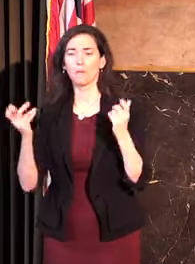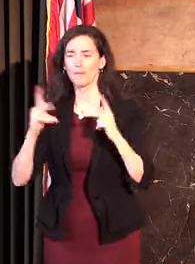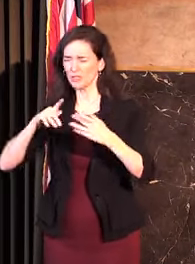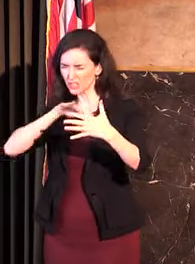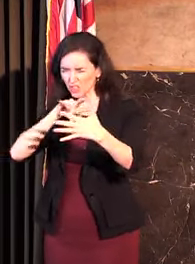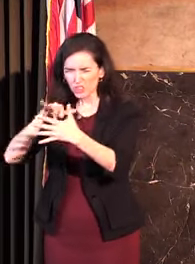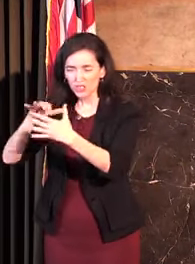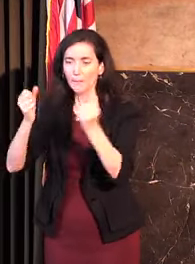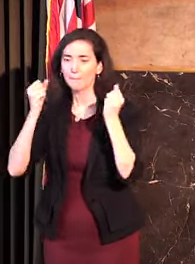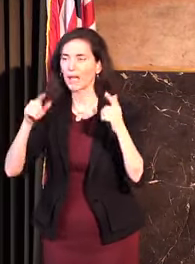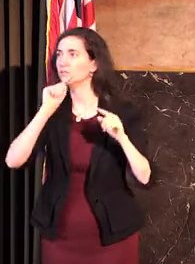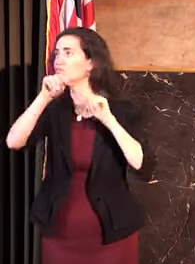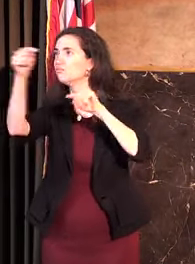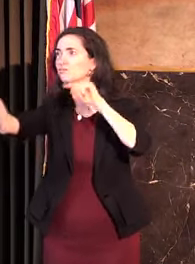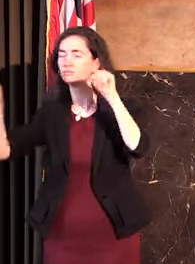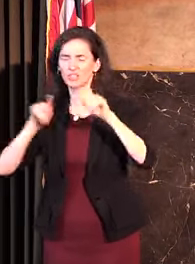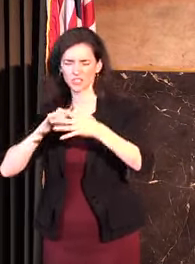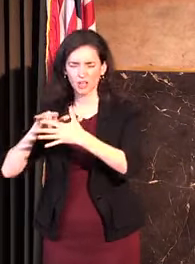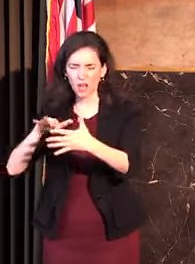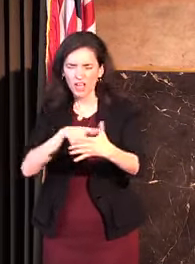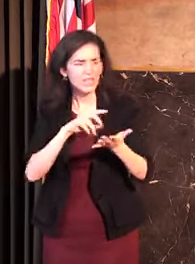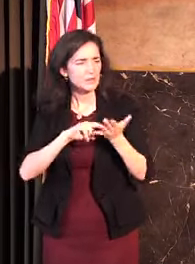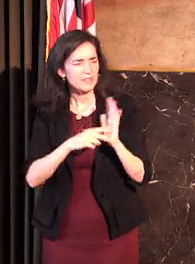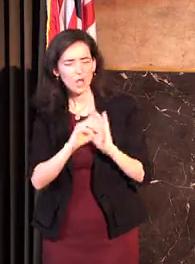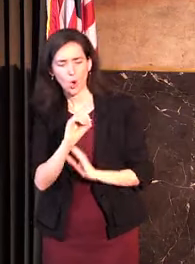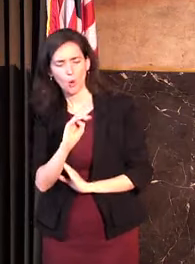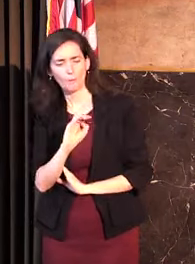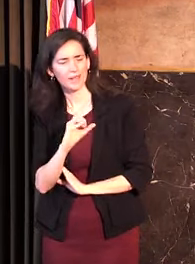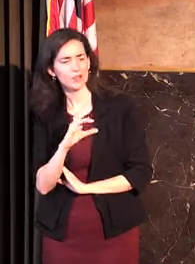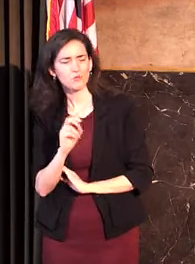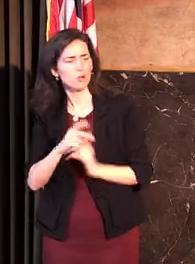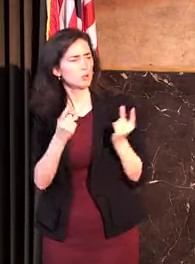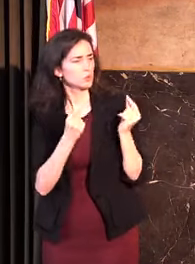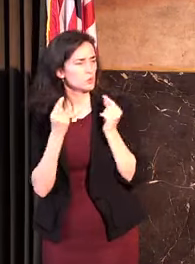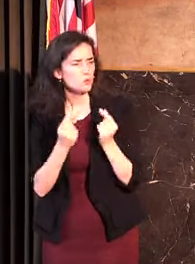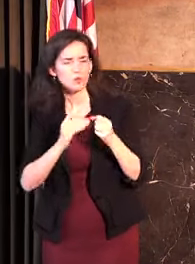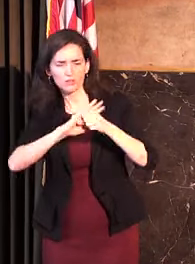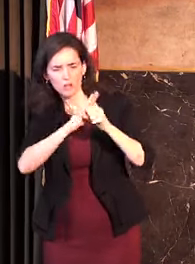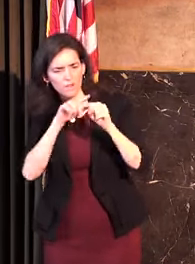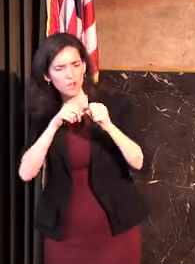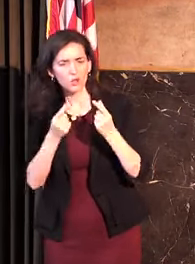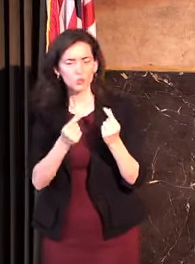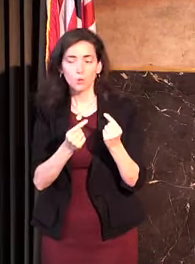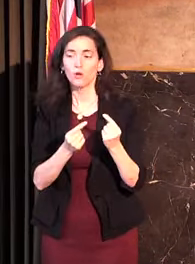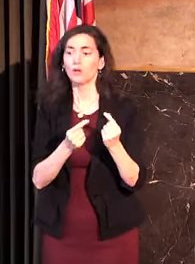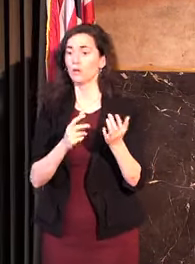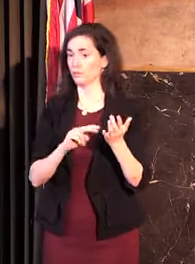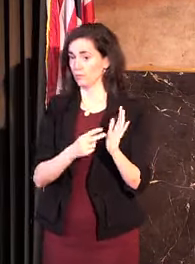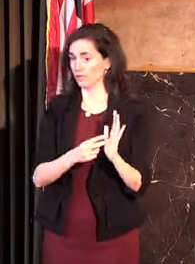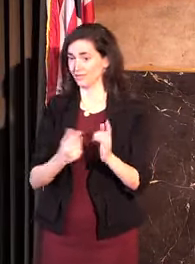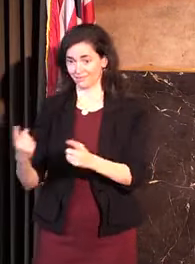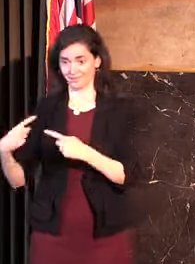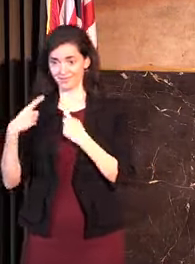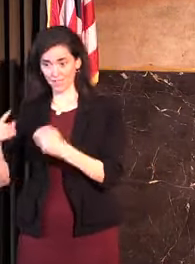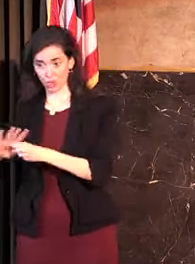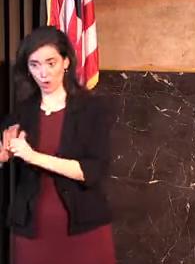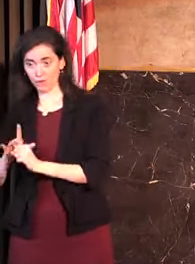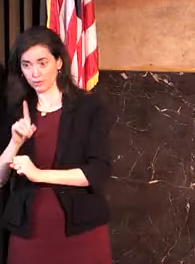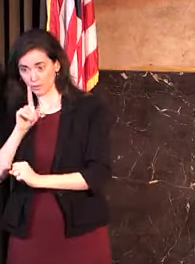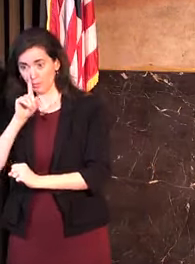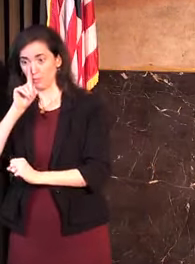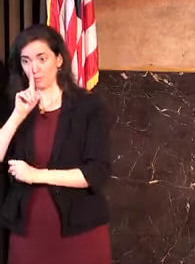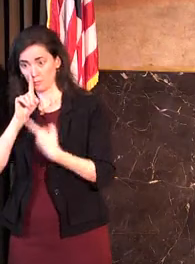this Omicron variant. For example, do the standard PCR and antigen tests detect